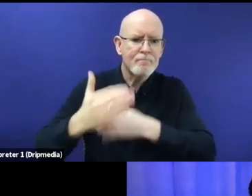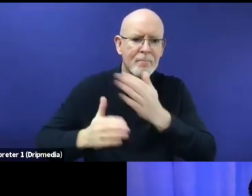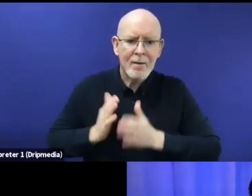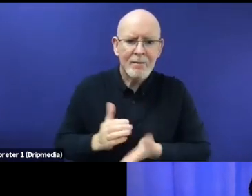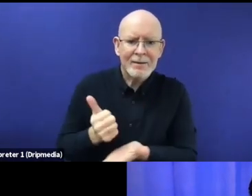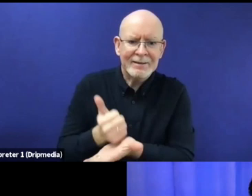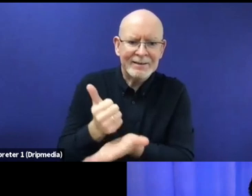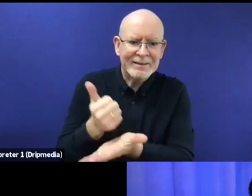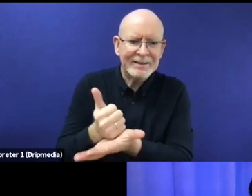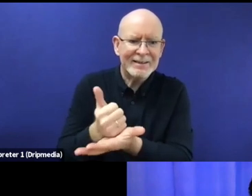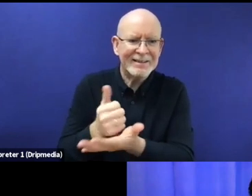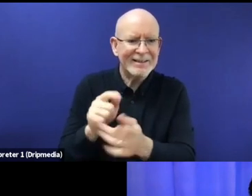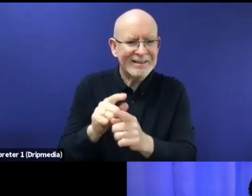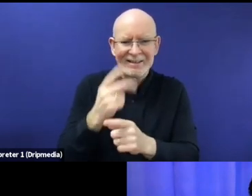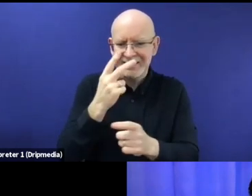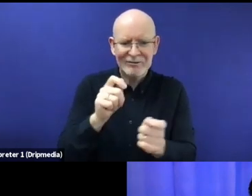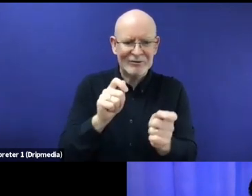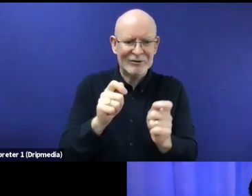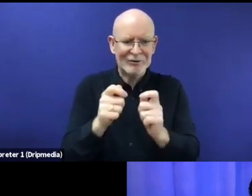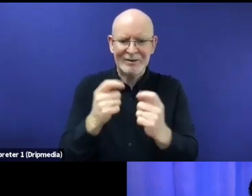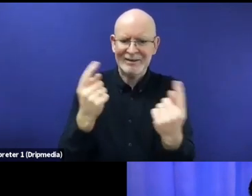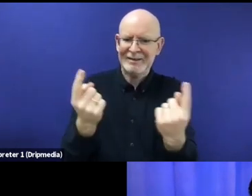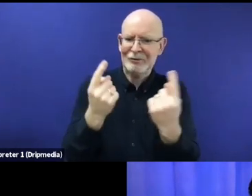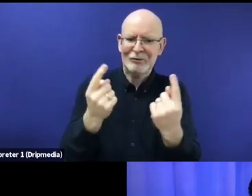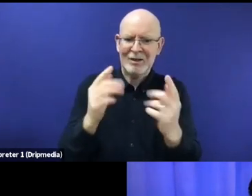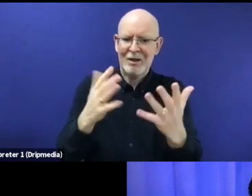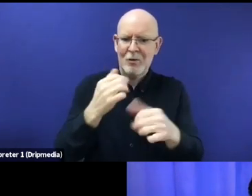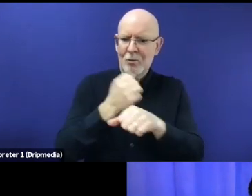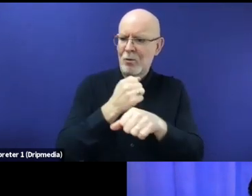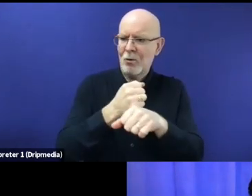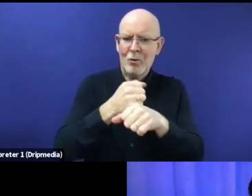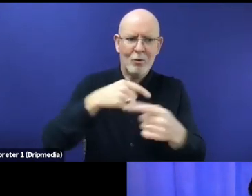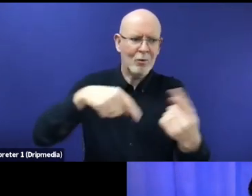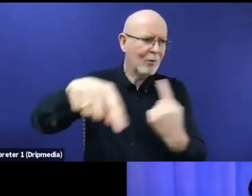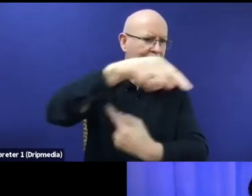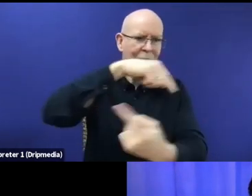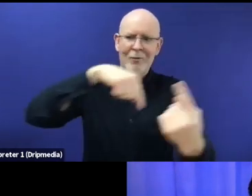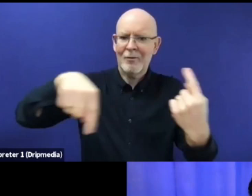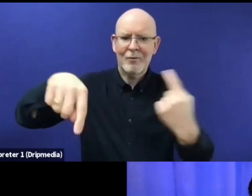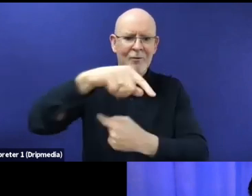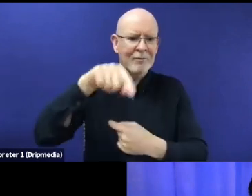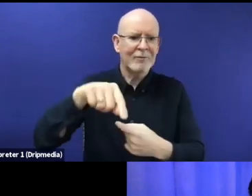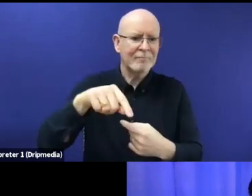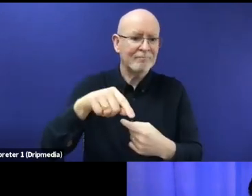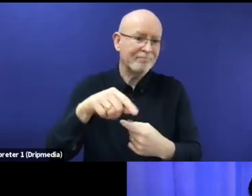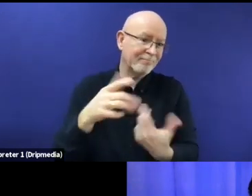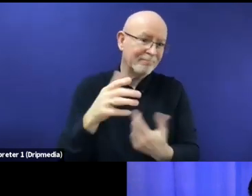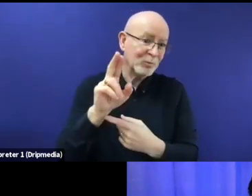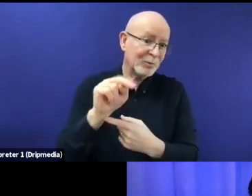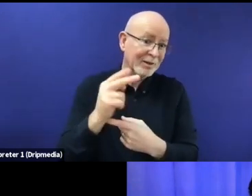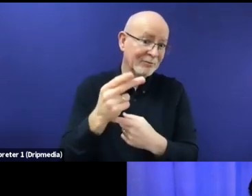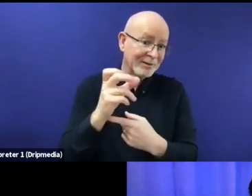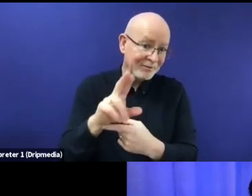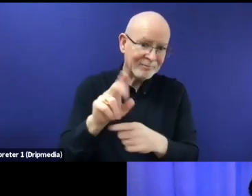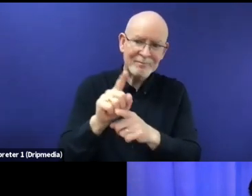much focused on states, and states are definitely the primary duty bearers when it comes to legal obligations for displaced people. But